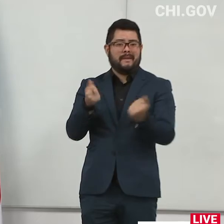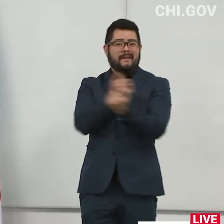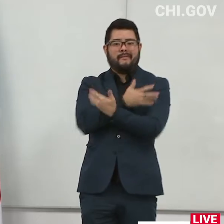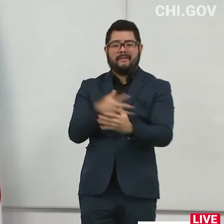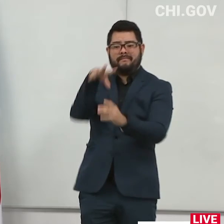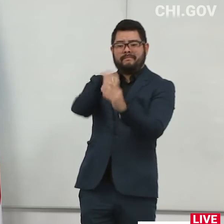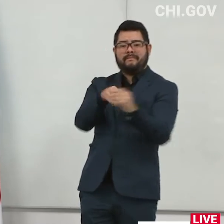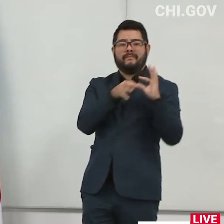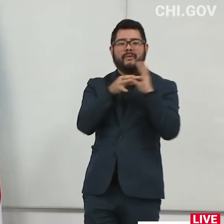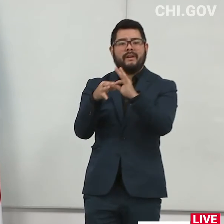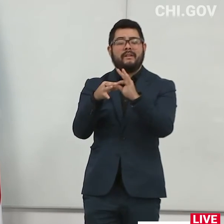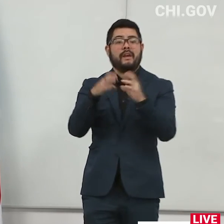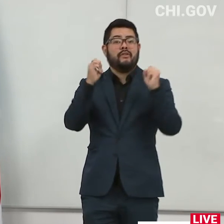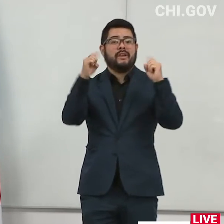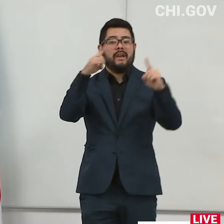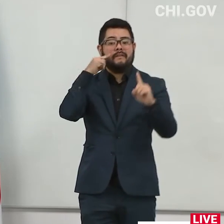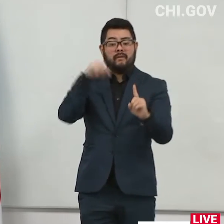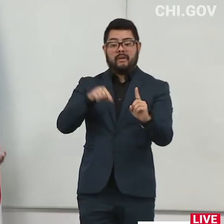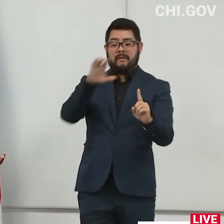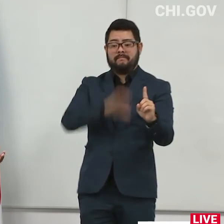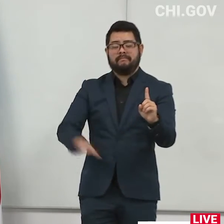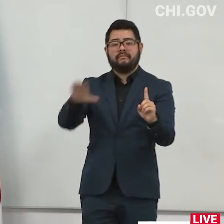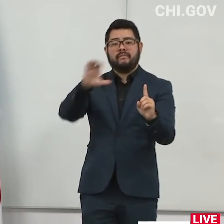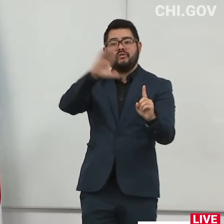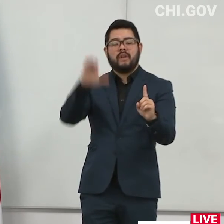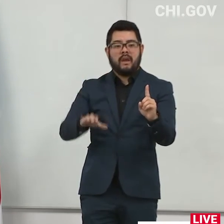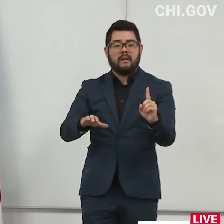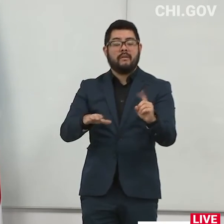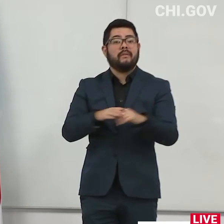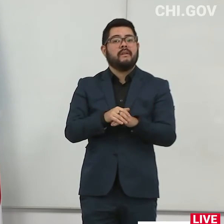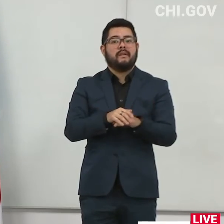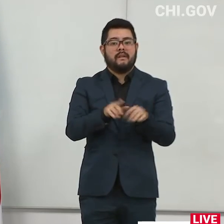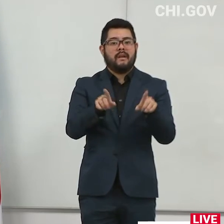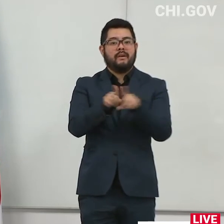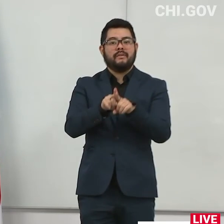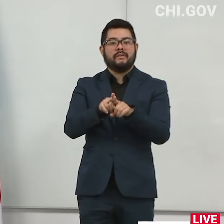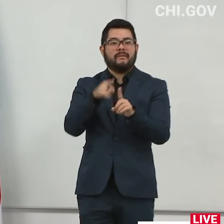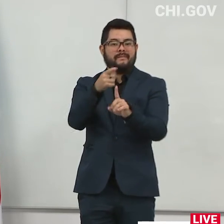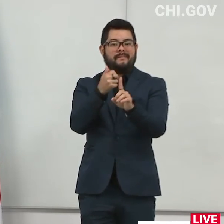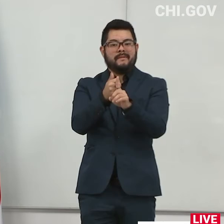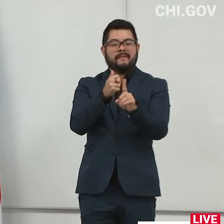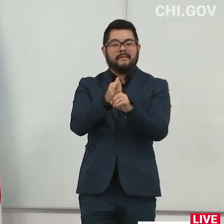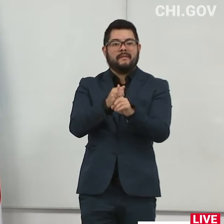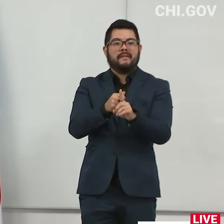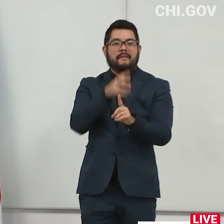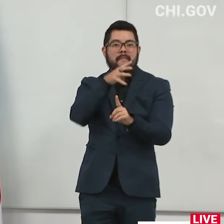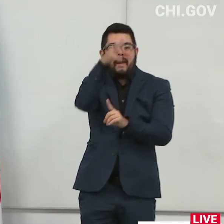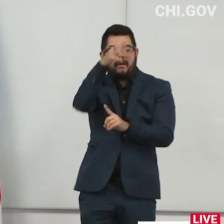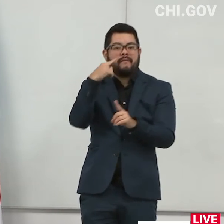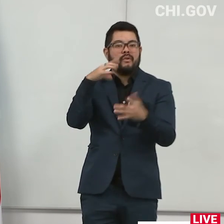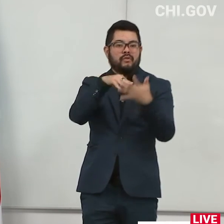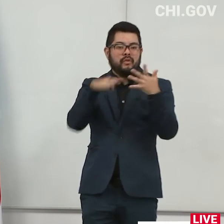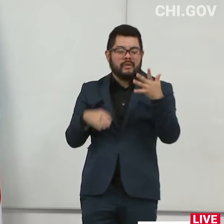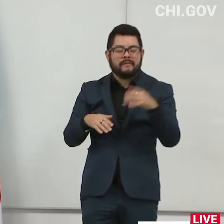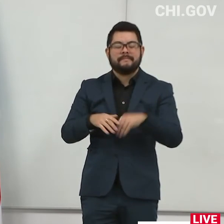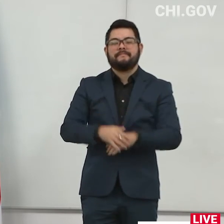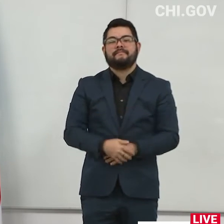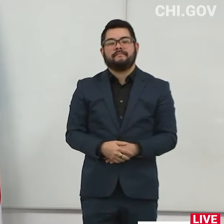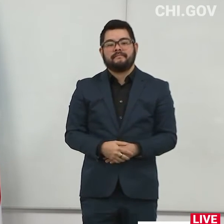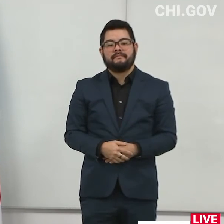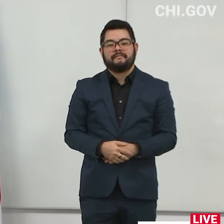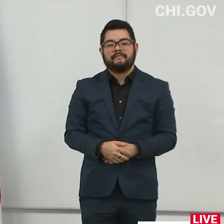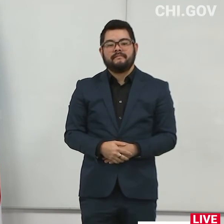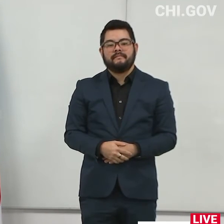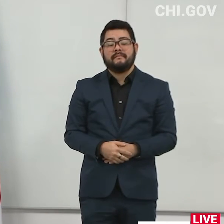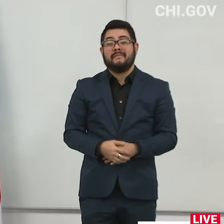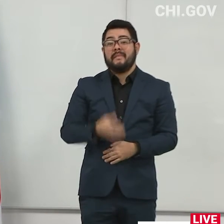education here in the city of Chicago, and is himself a parent of CPS students. This is a very special